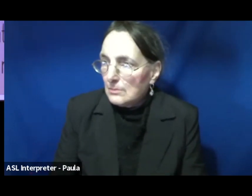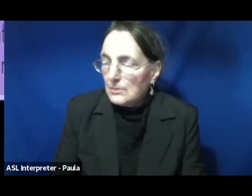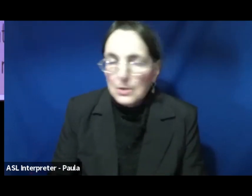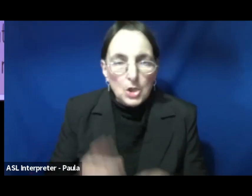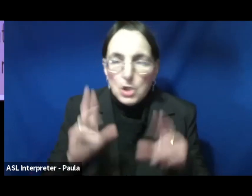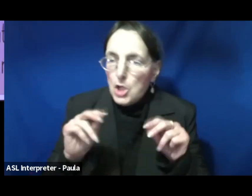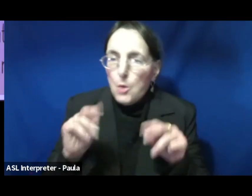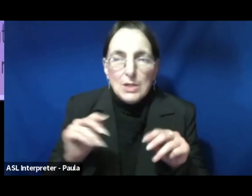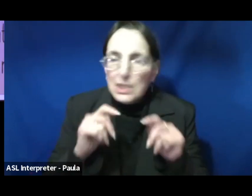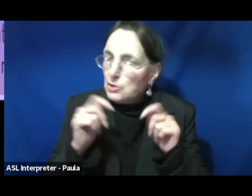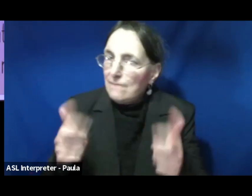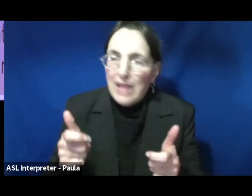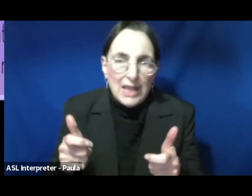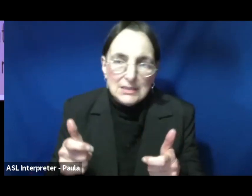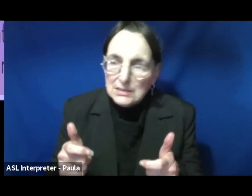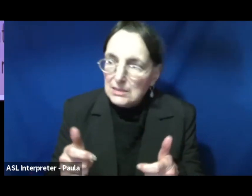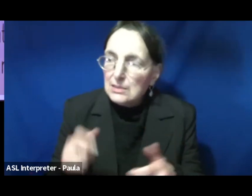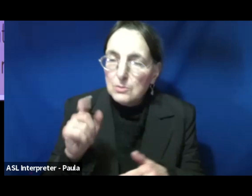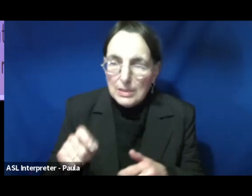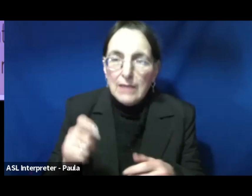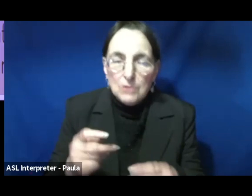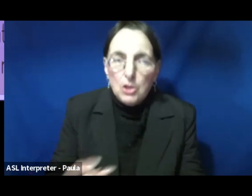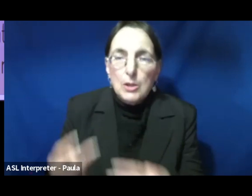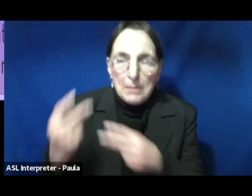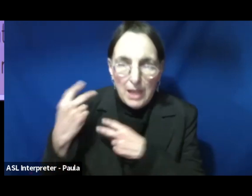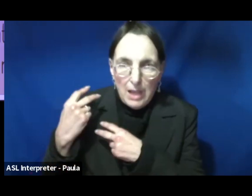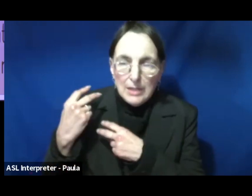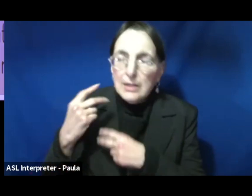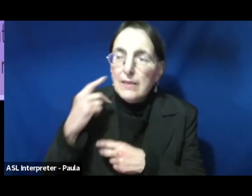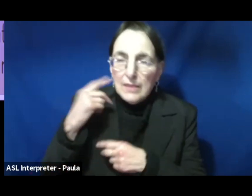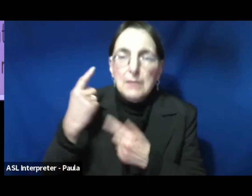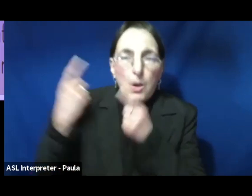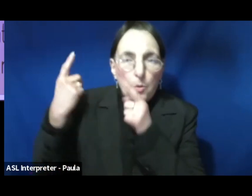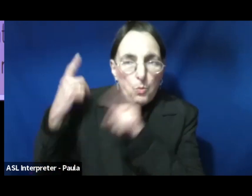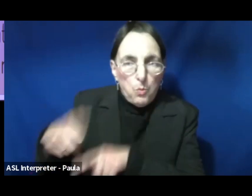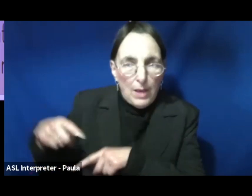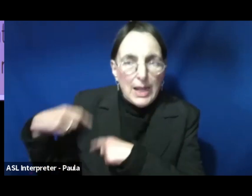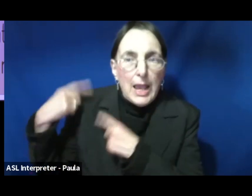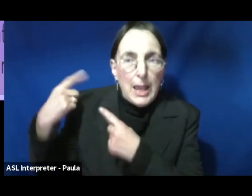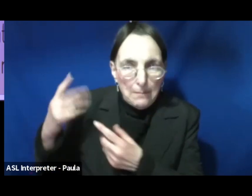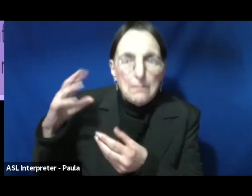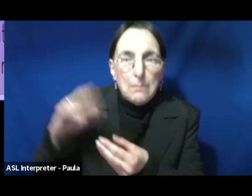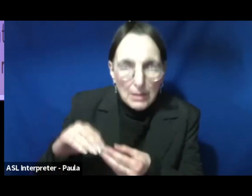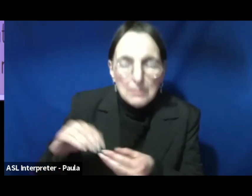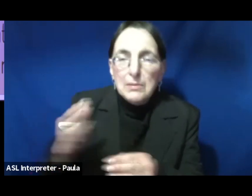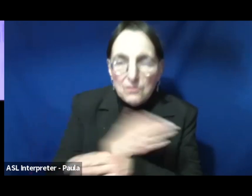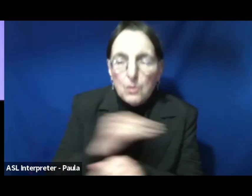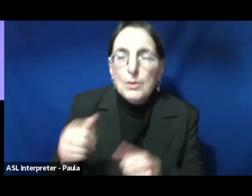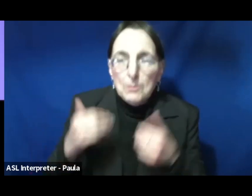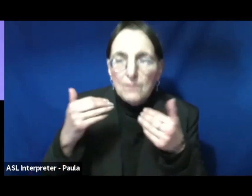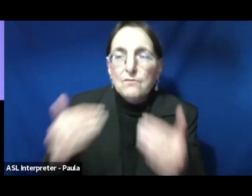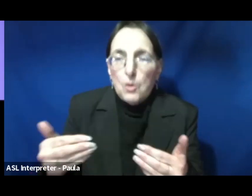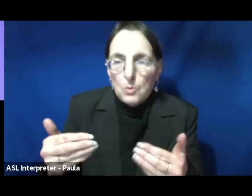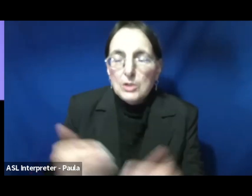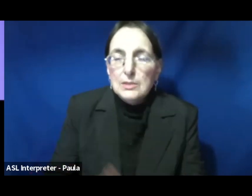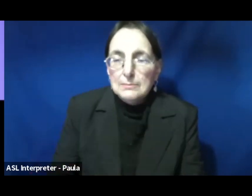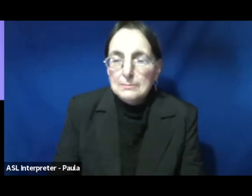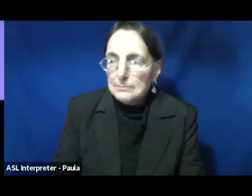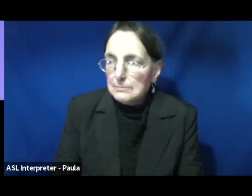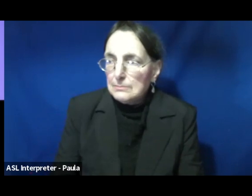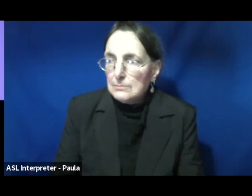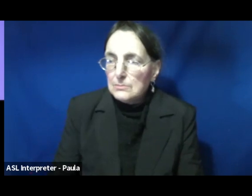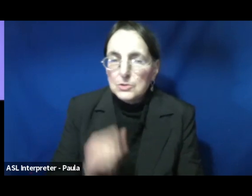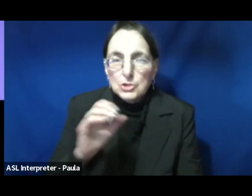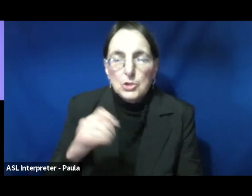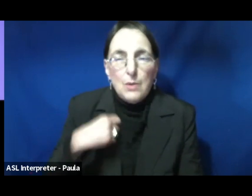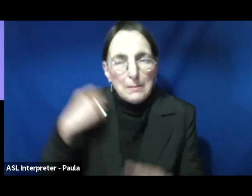so fast. Let's look behind, think about what happened, and then we can plan to go forward. Okay? So I've